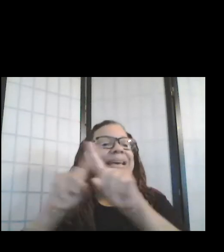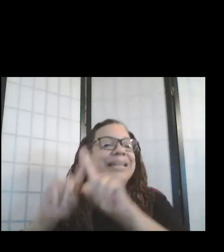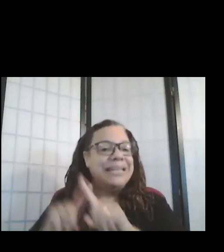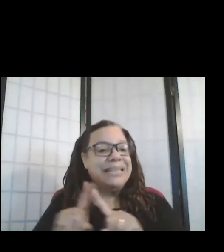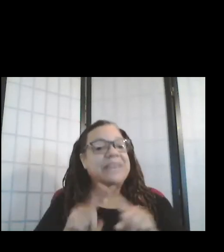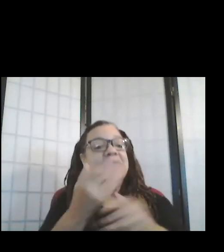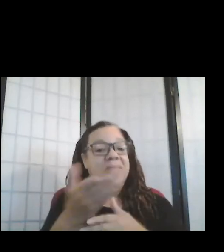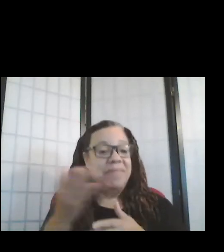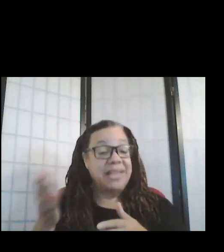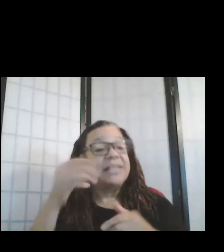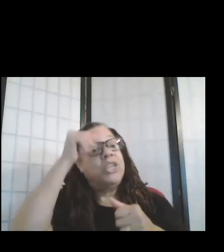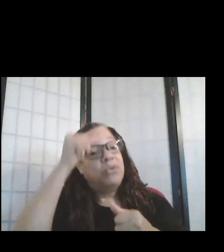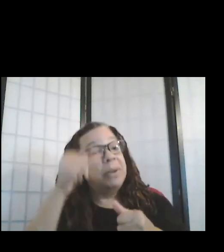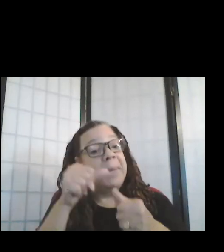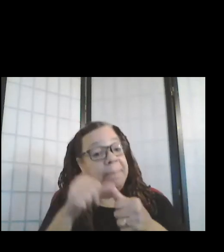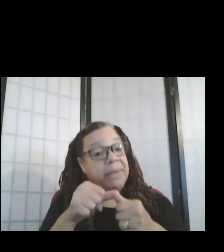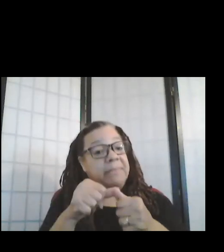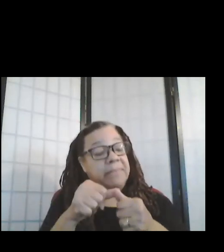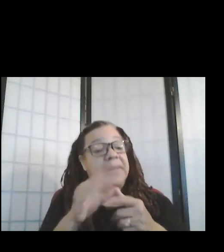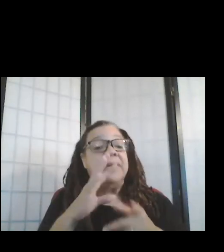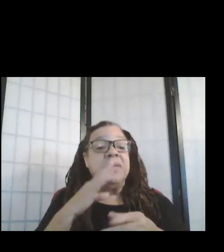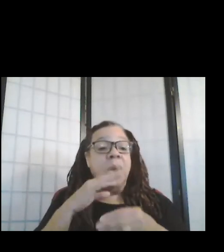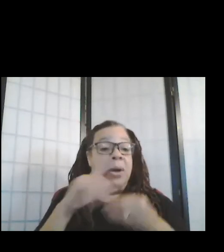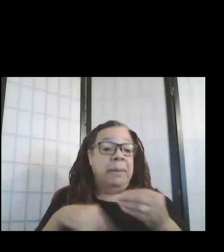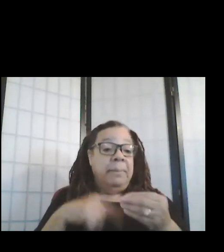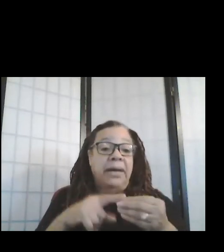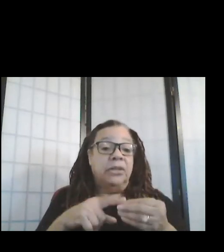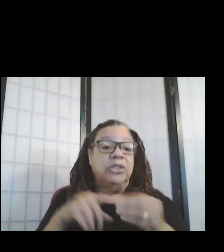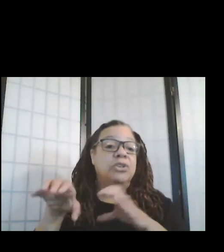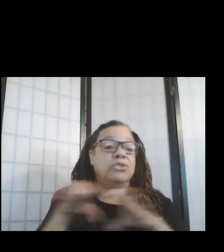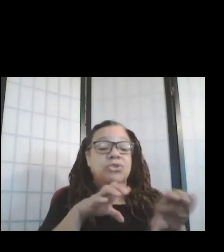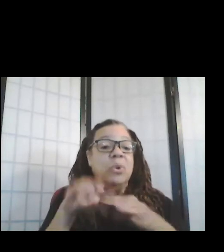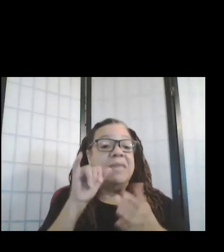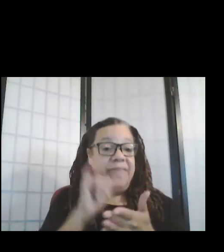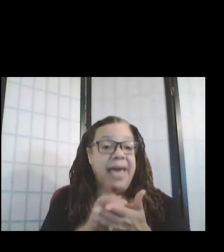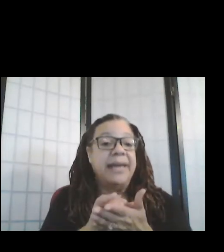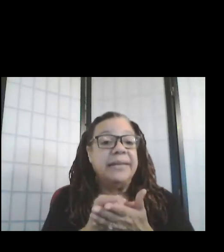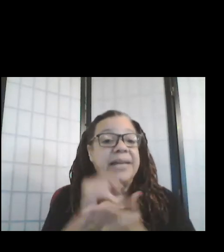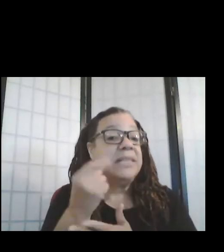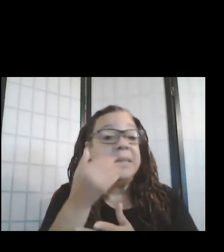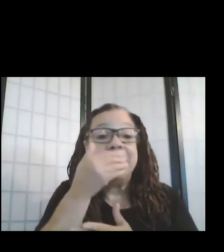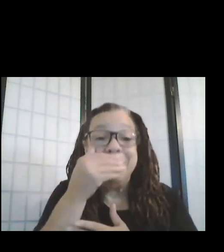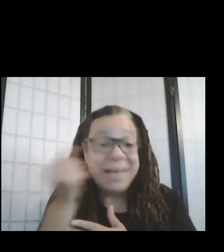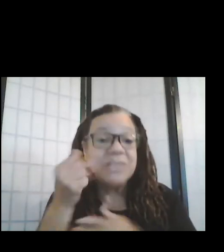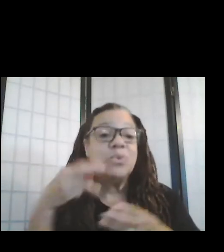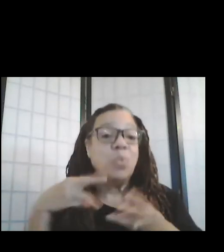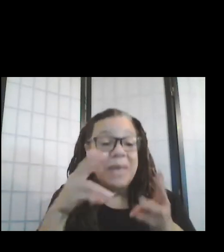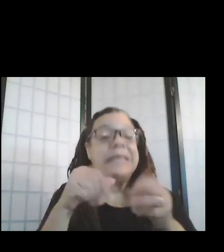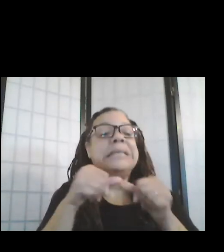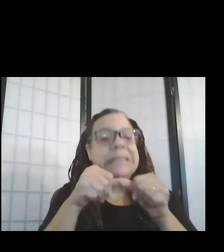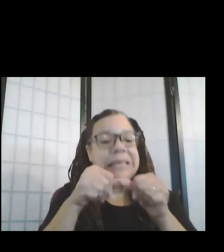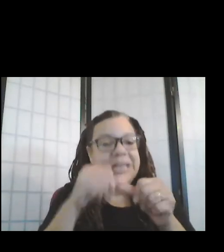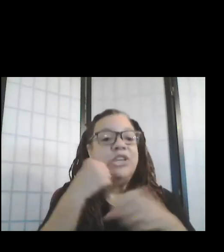book, remember that Lisa Genova's talking about doing that is one of the best ways to continue to make